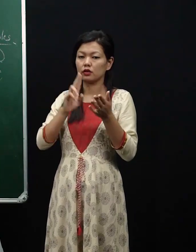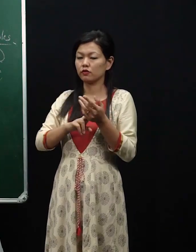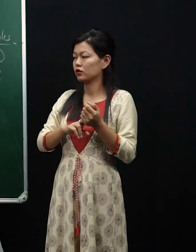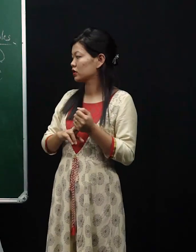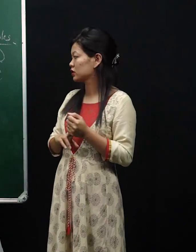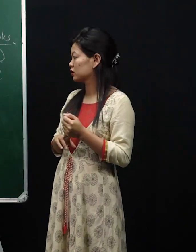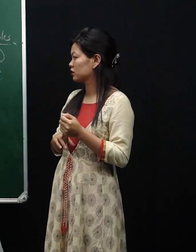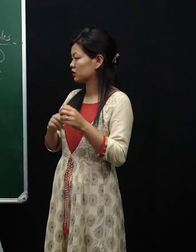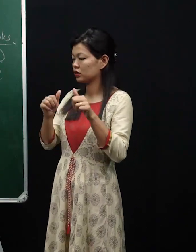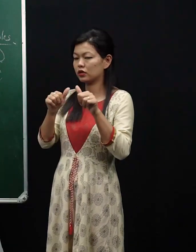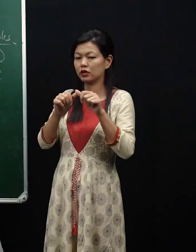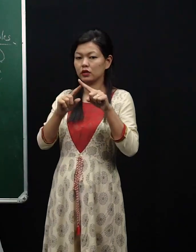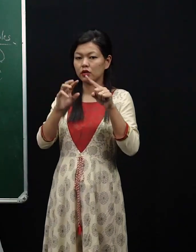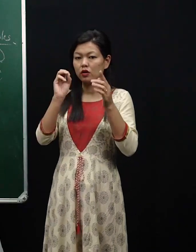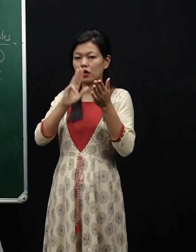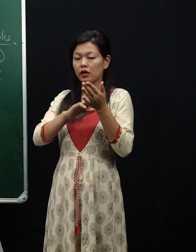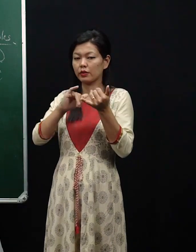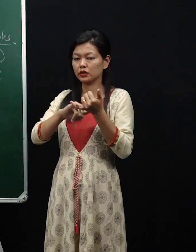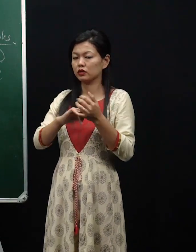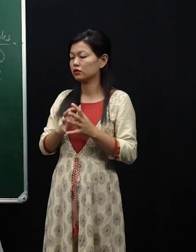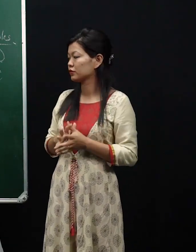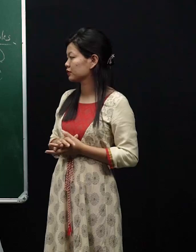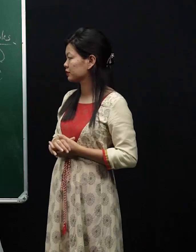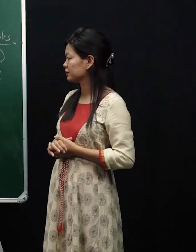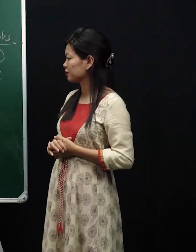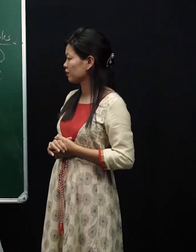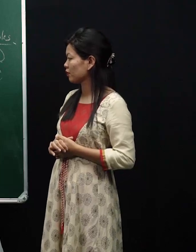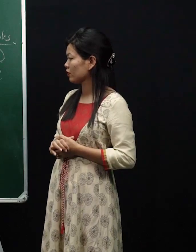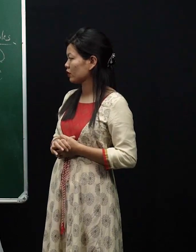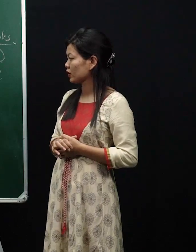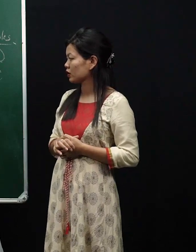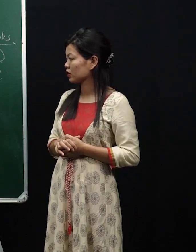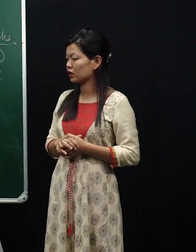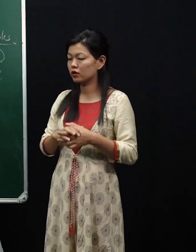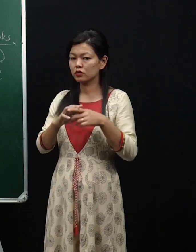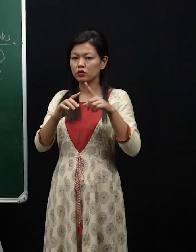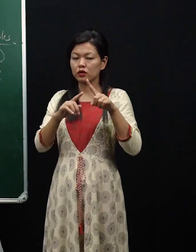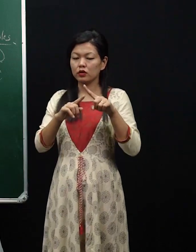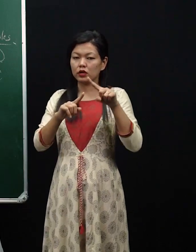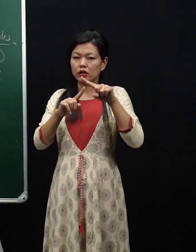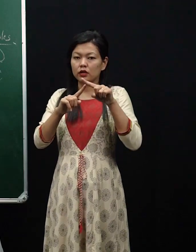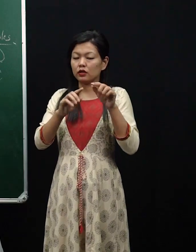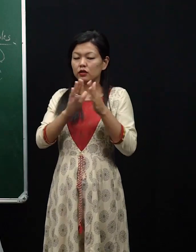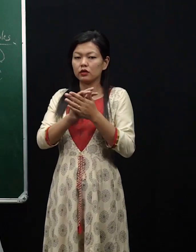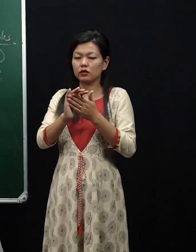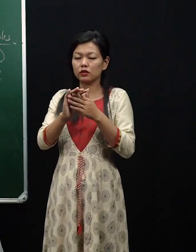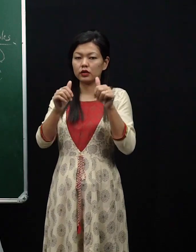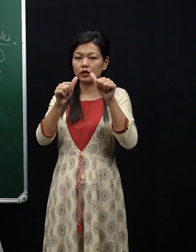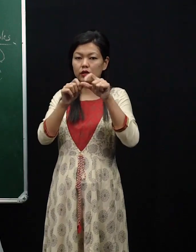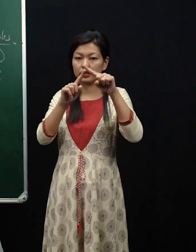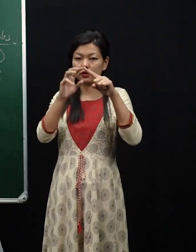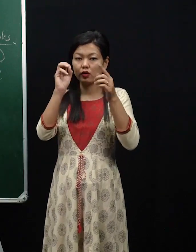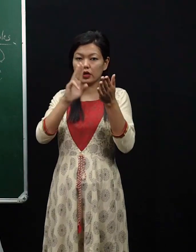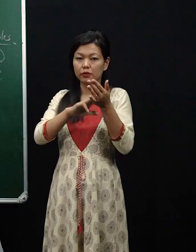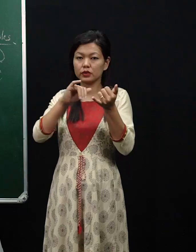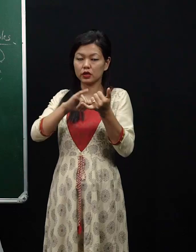So atoms, you can simply write, this is the building block of all material, clear, building block of all material,